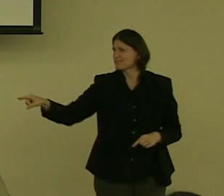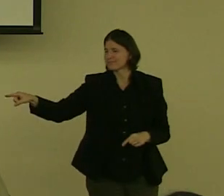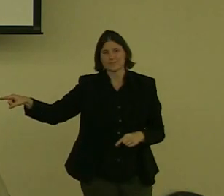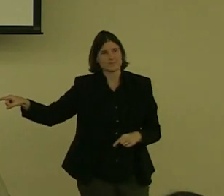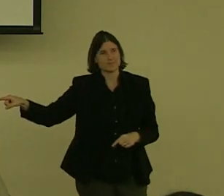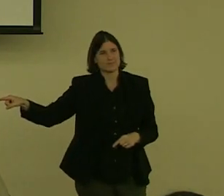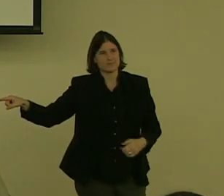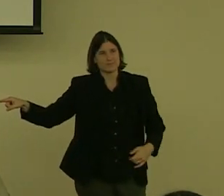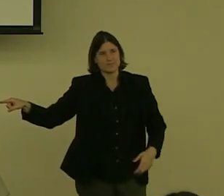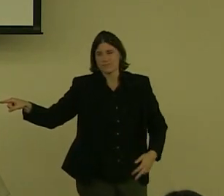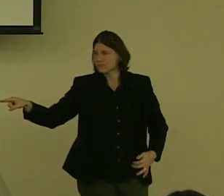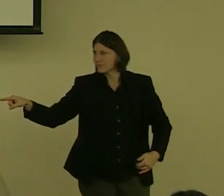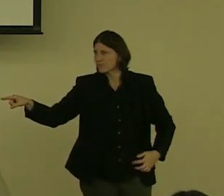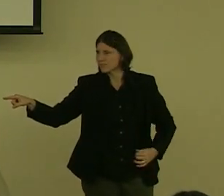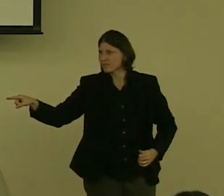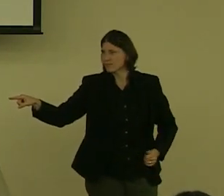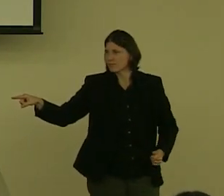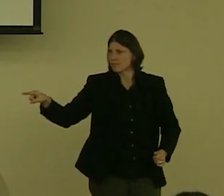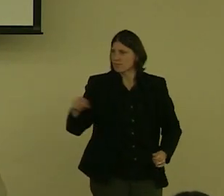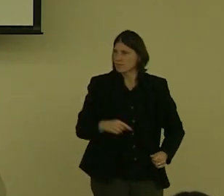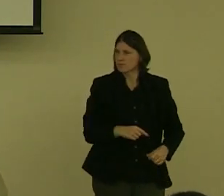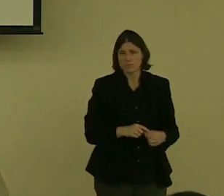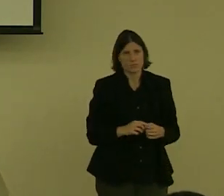at certain mainstream